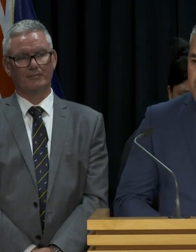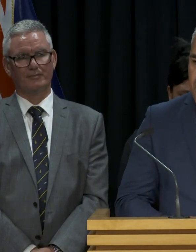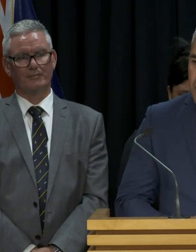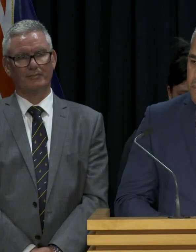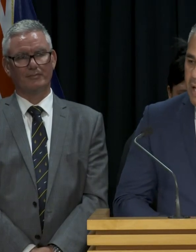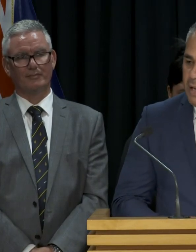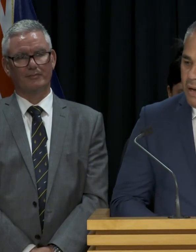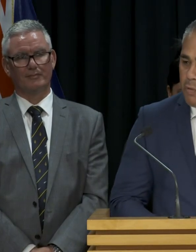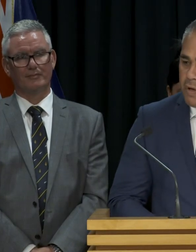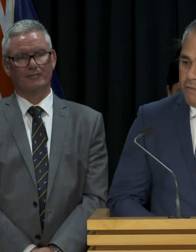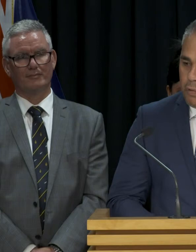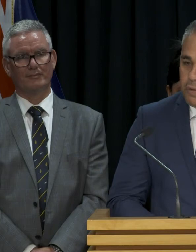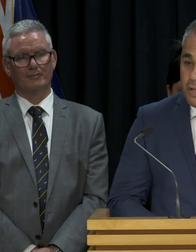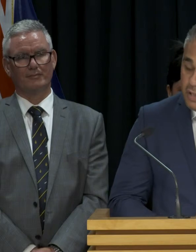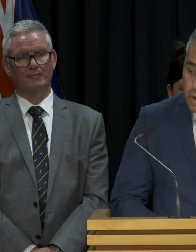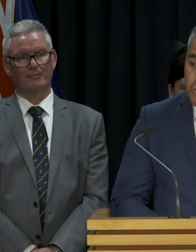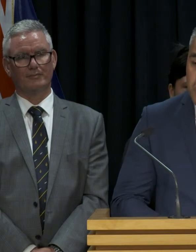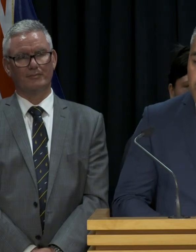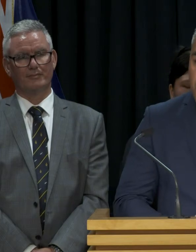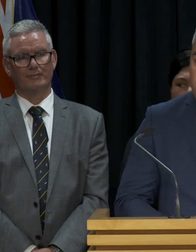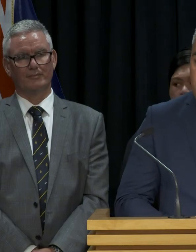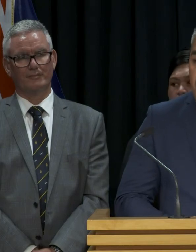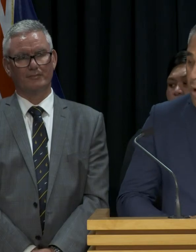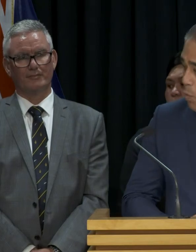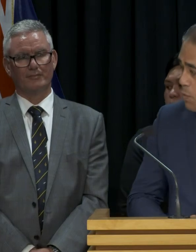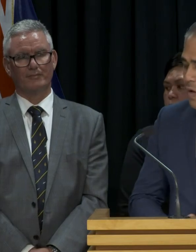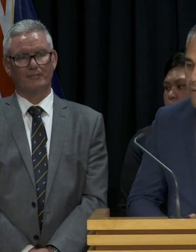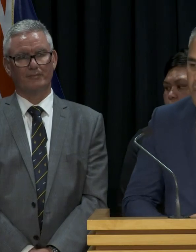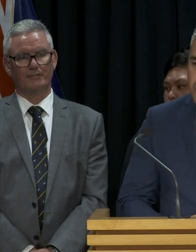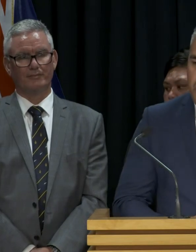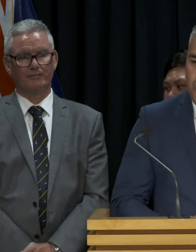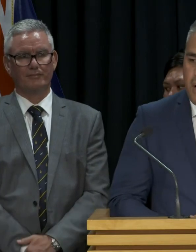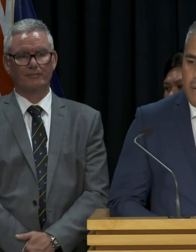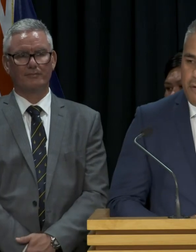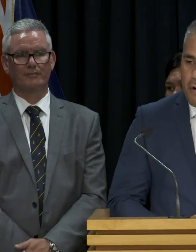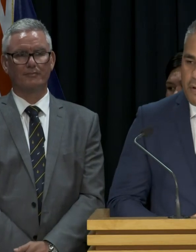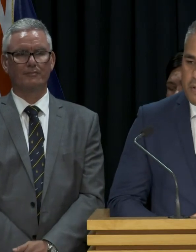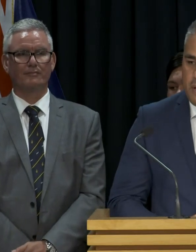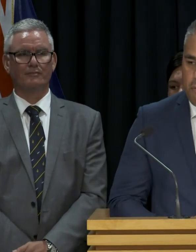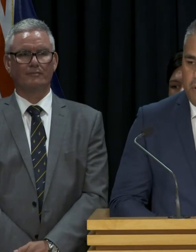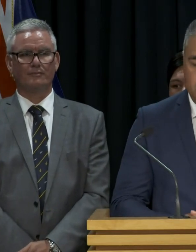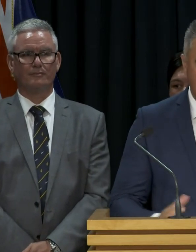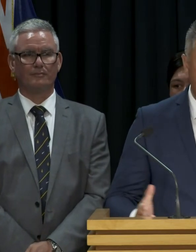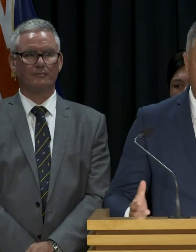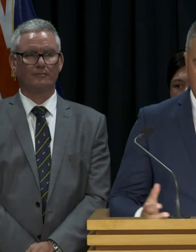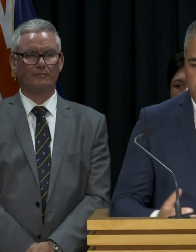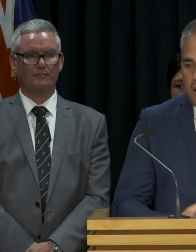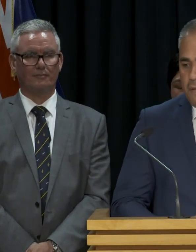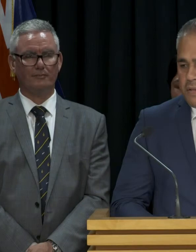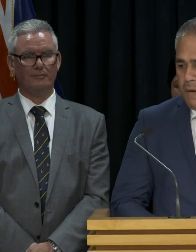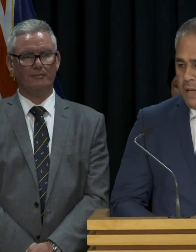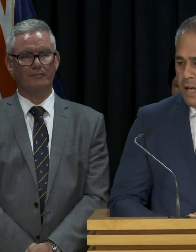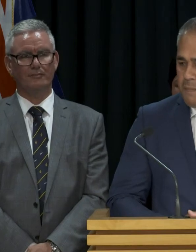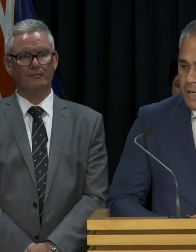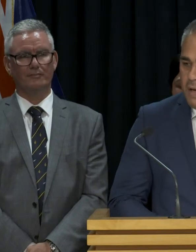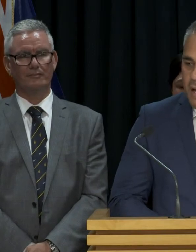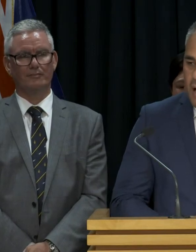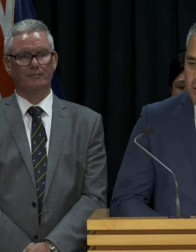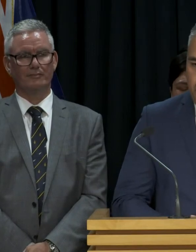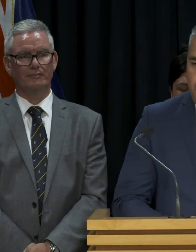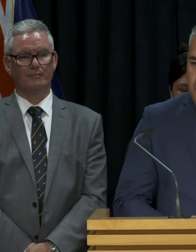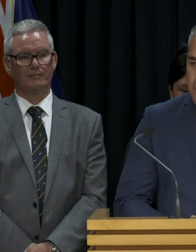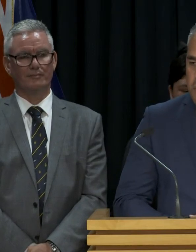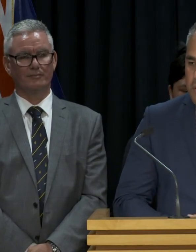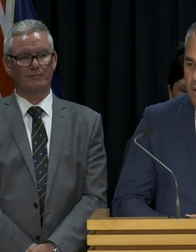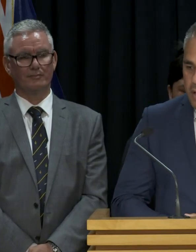is unparalleled, and I'm looking forward to continuing the work while also having a strong Labour focus. Where the country gave us a mandate,